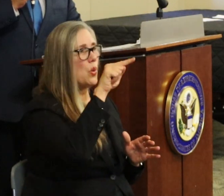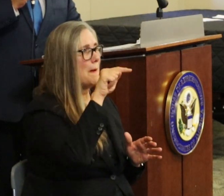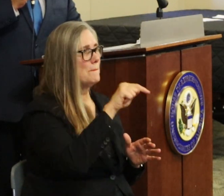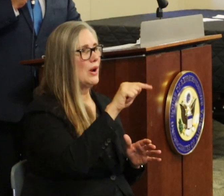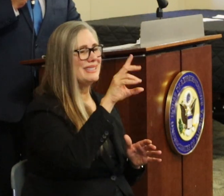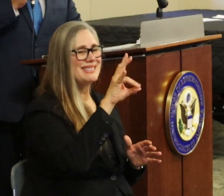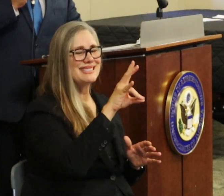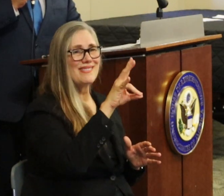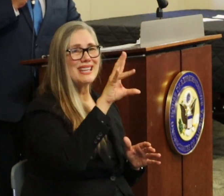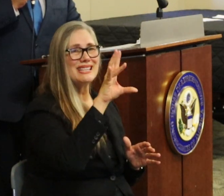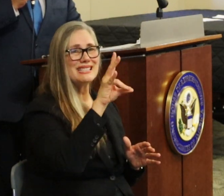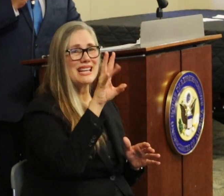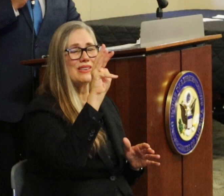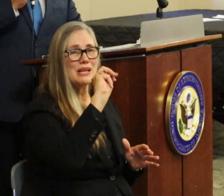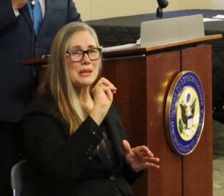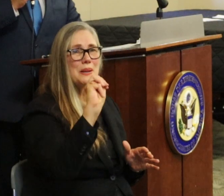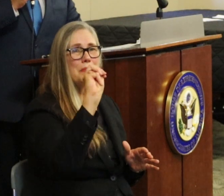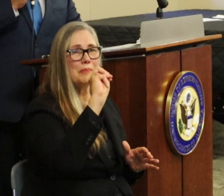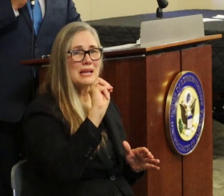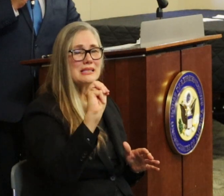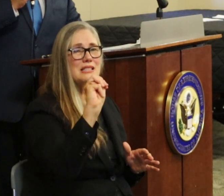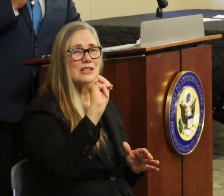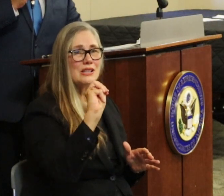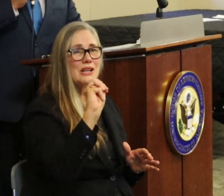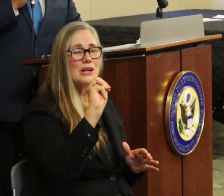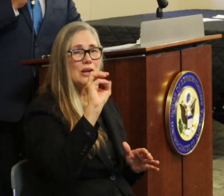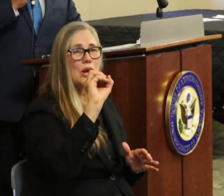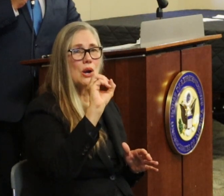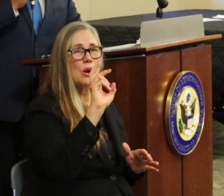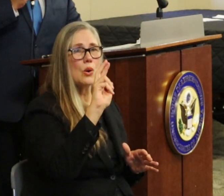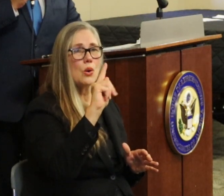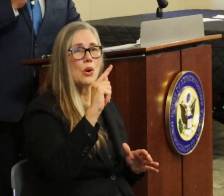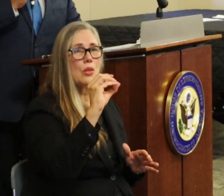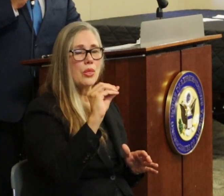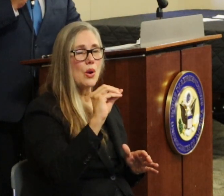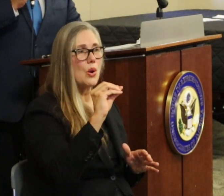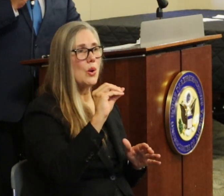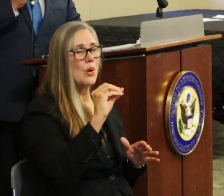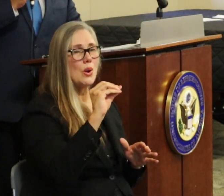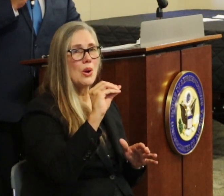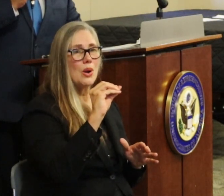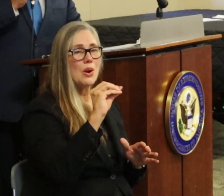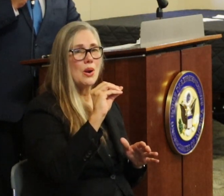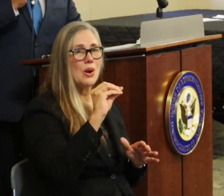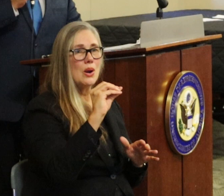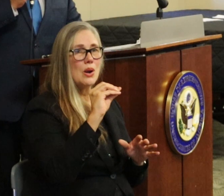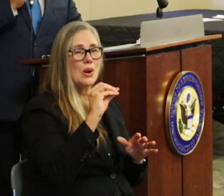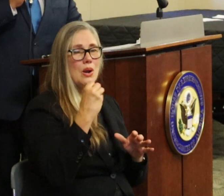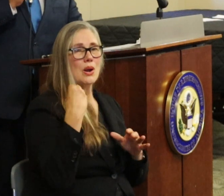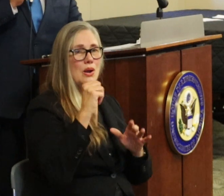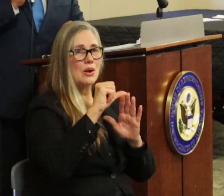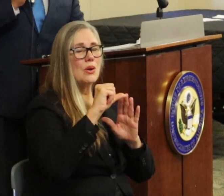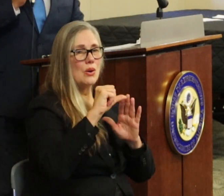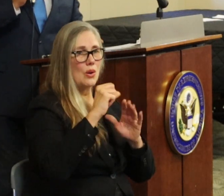1.77 million arthroscopic surgeries per year, and $1,000 a piece is